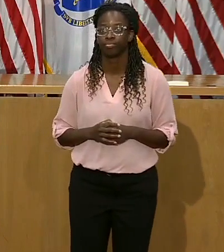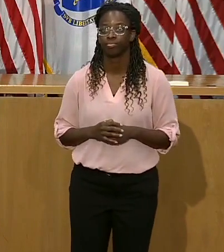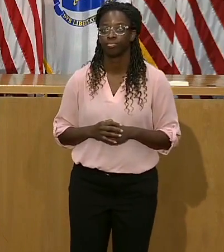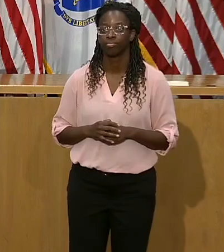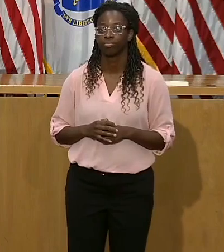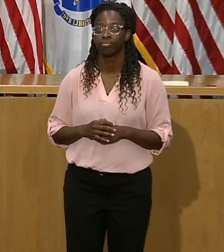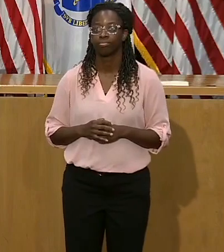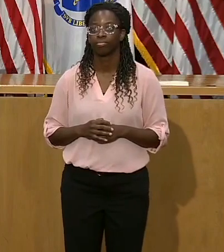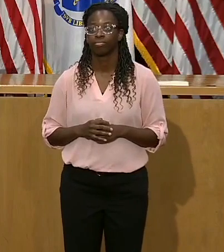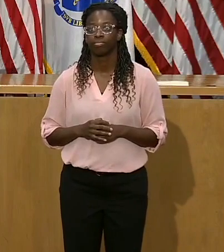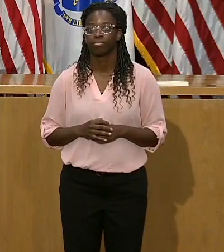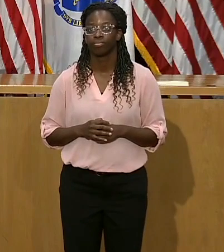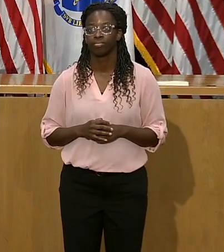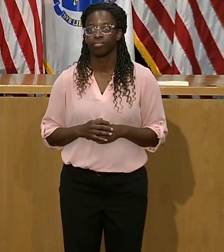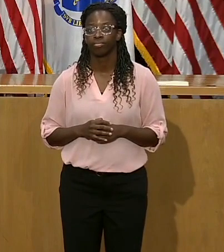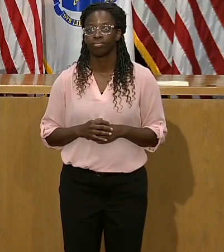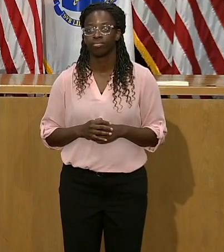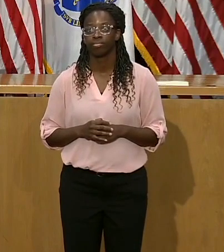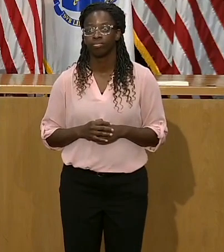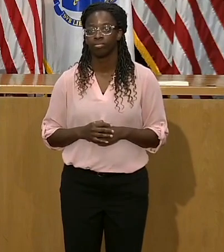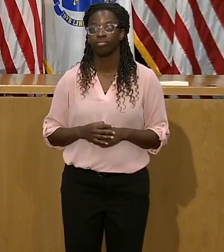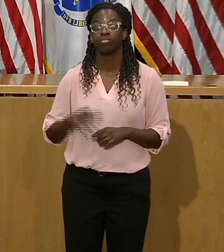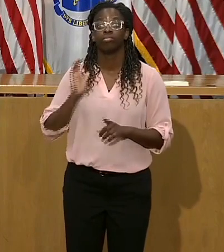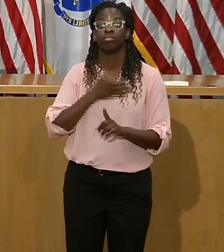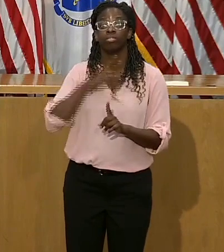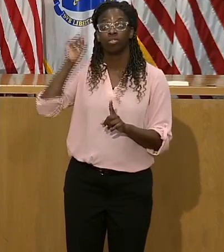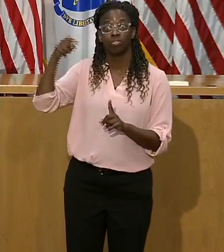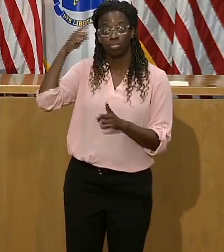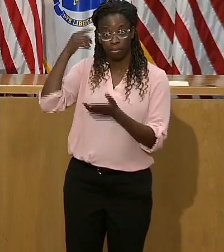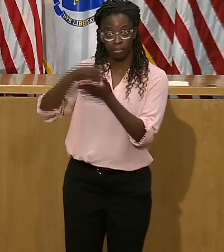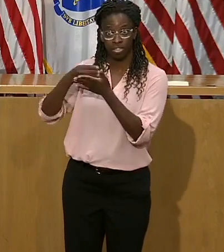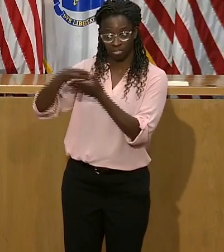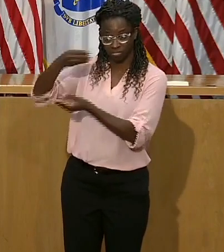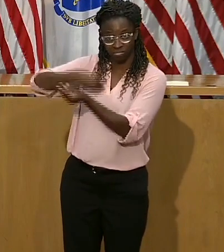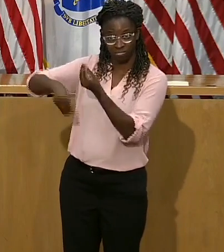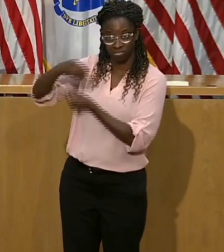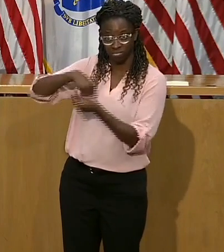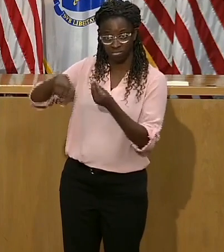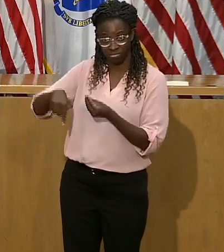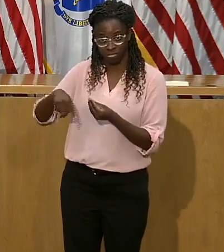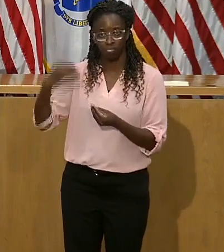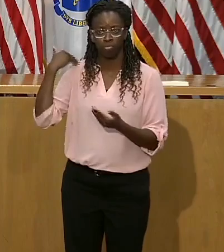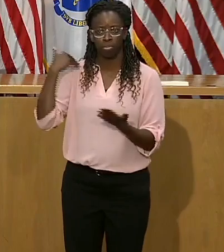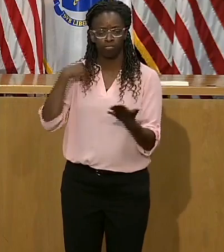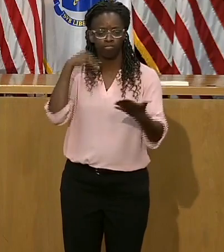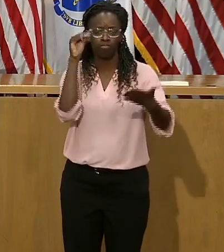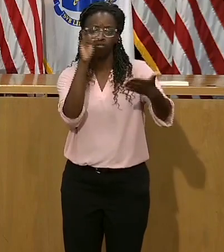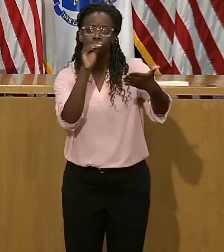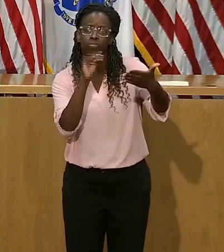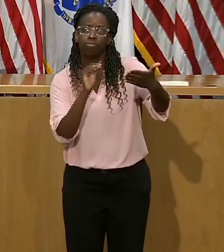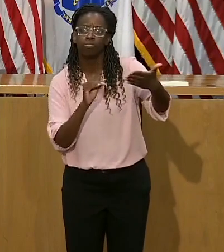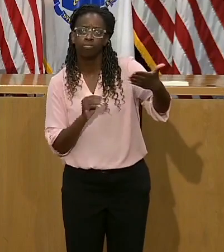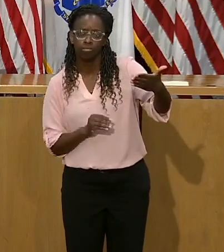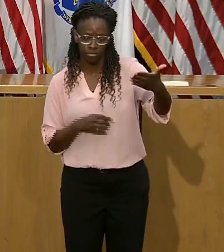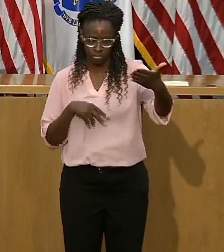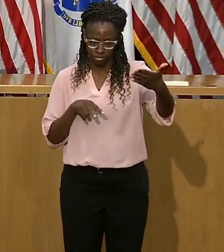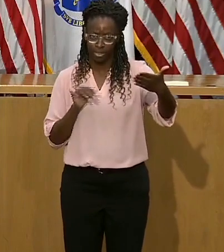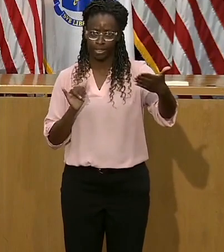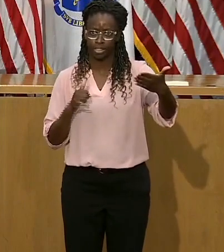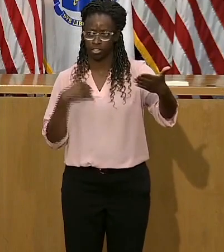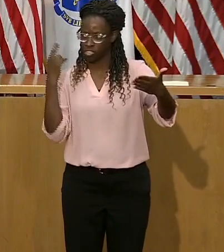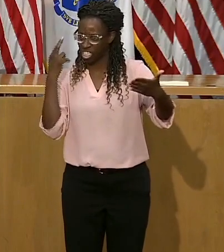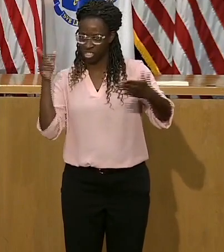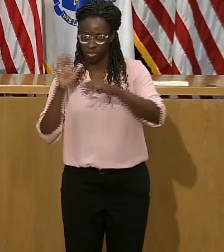2 proposal and includes additional investments that build upon this budget recommendation. Our $773 million